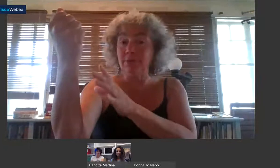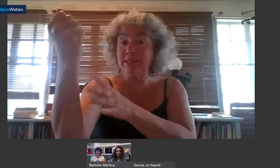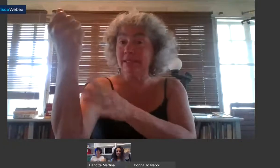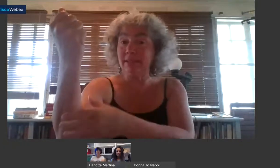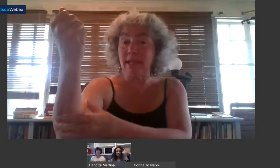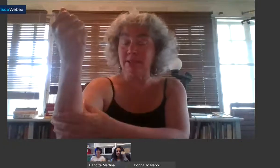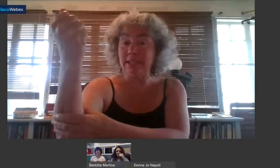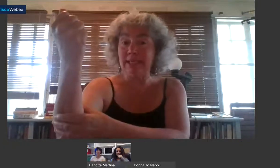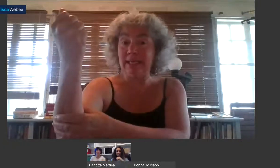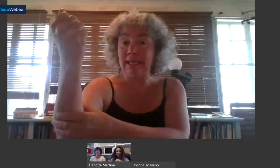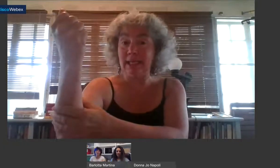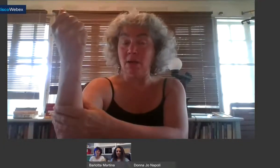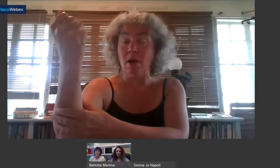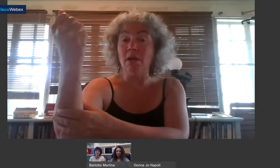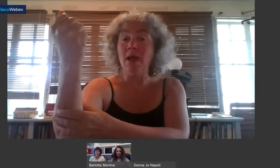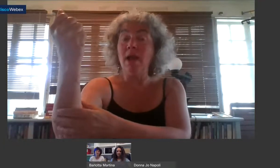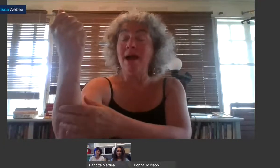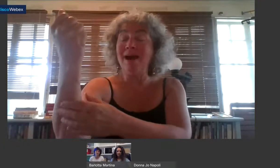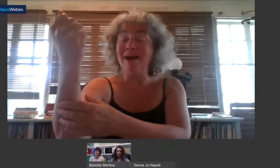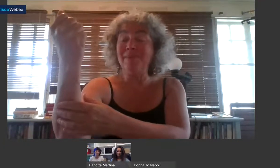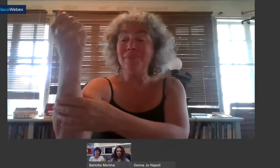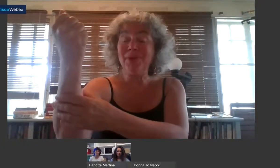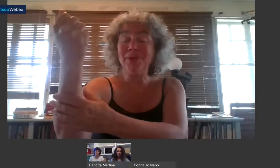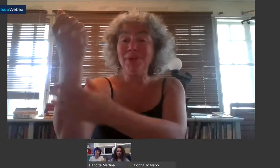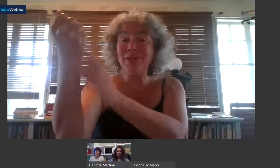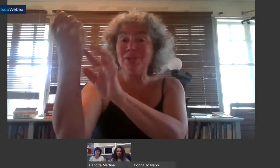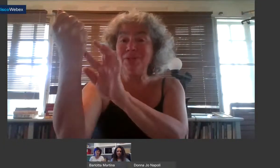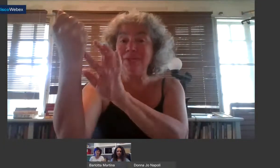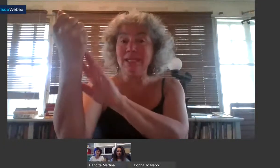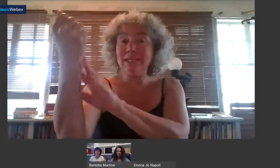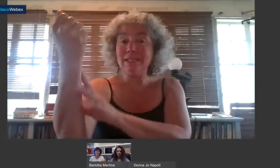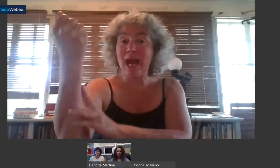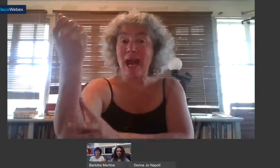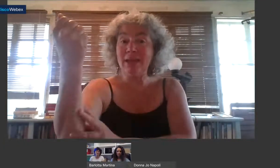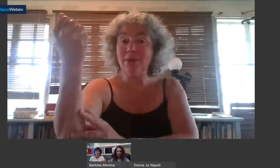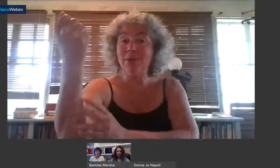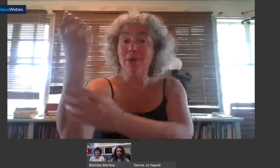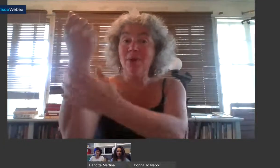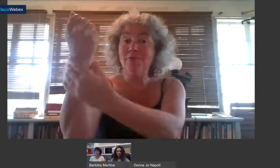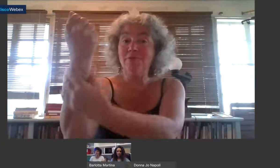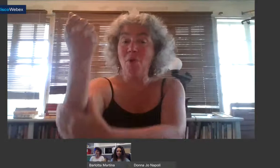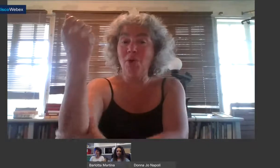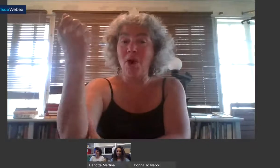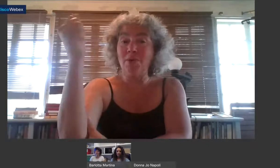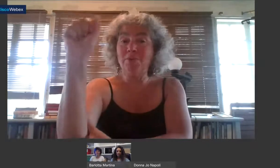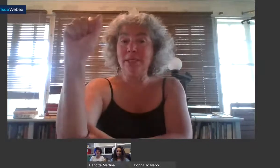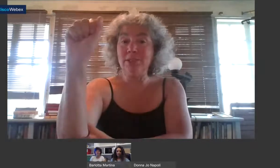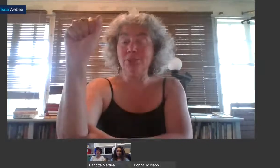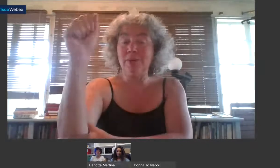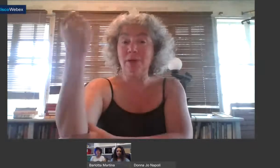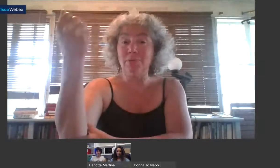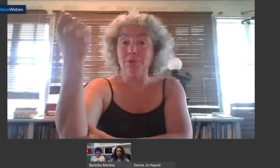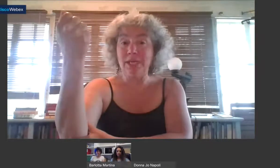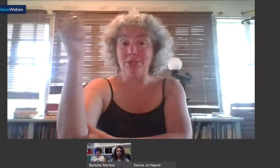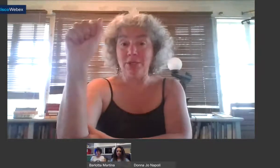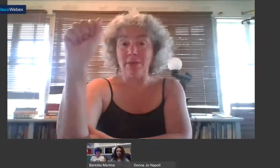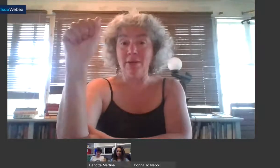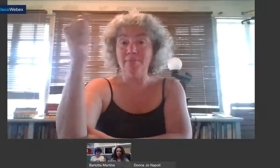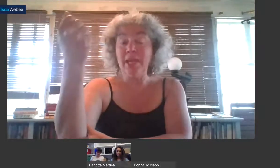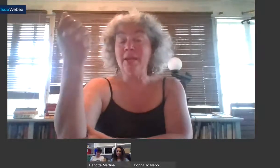wrist is not articulating at all. It's the entire forearm that is doing a rotation there.